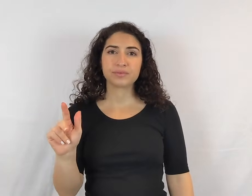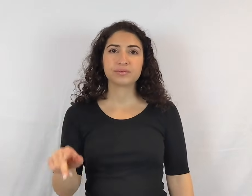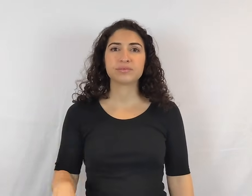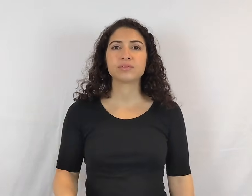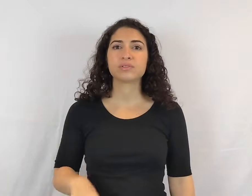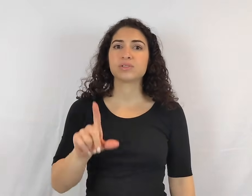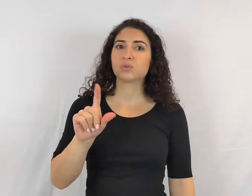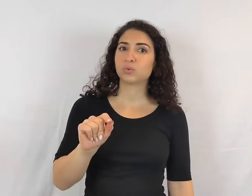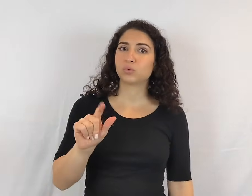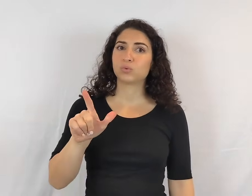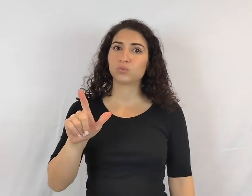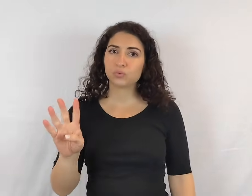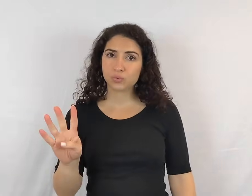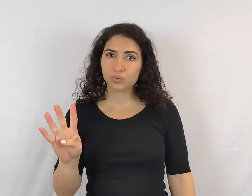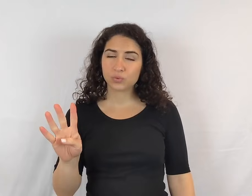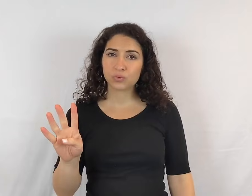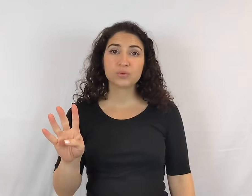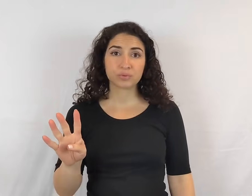2023, 2024,